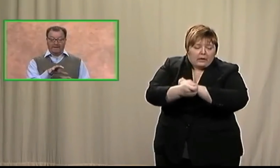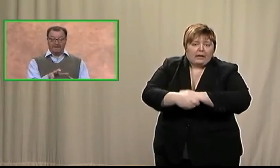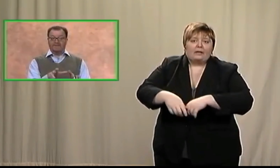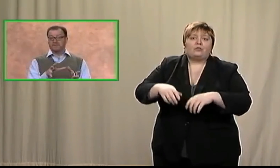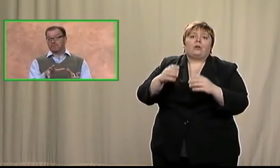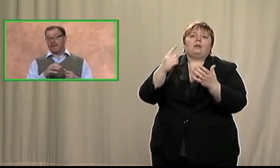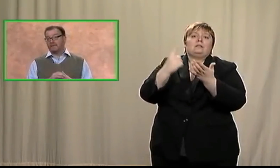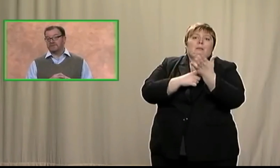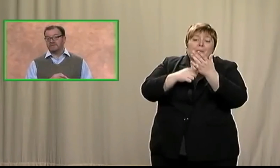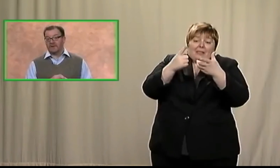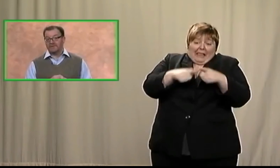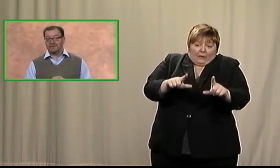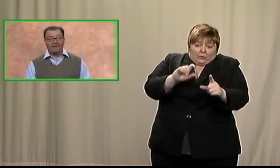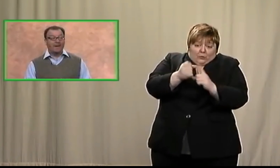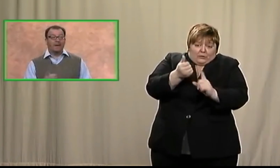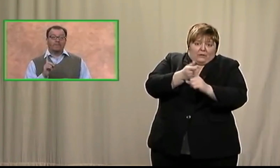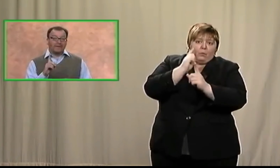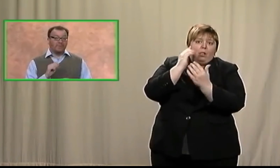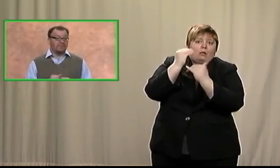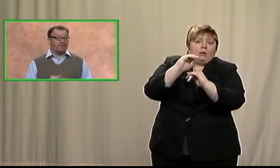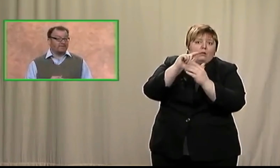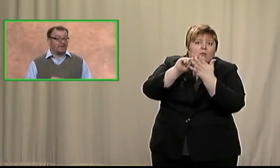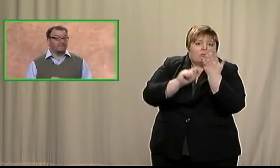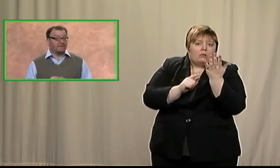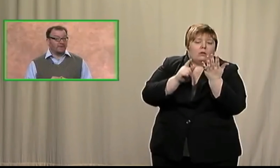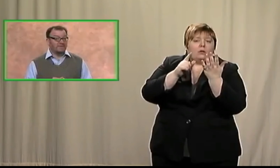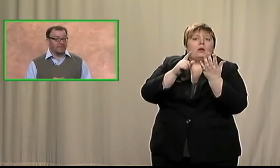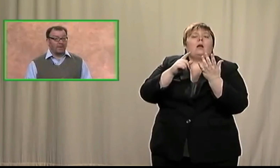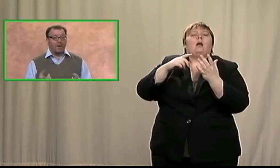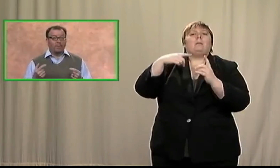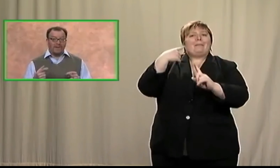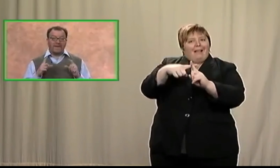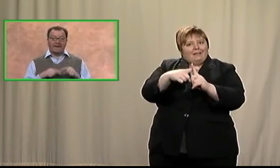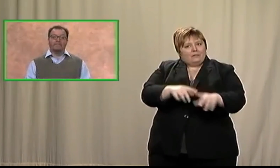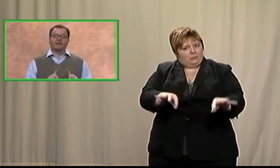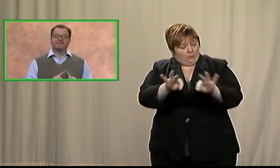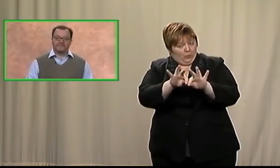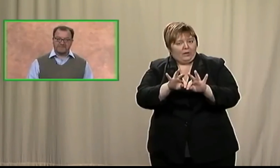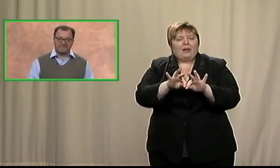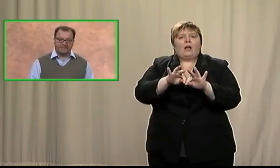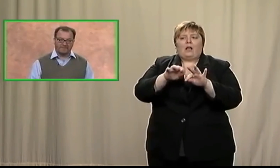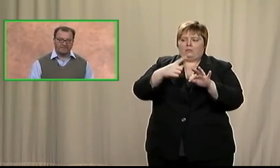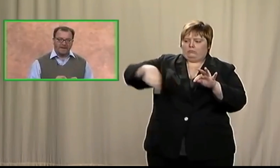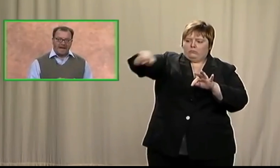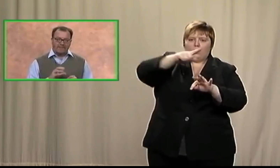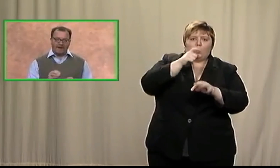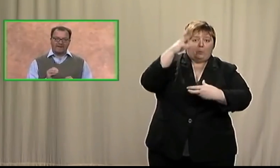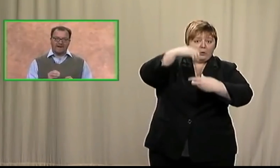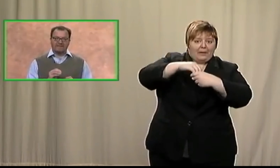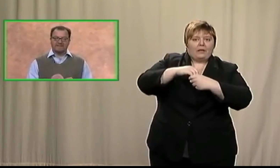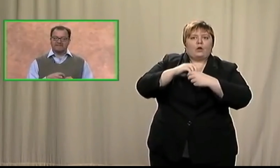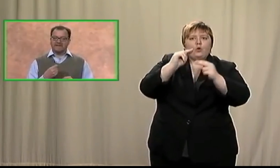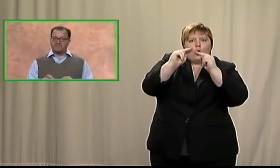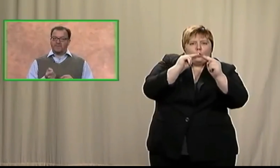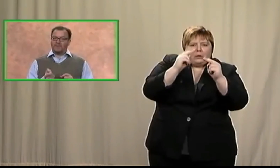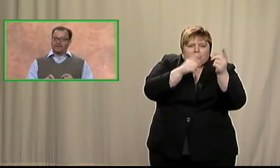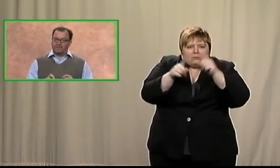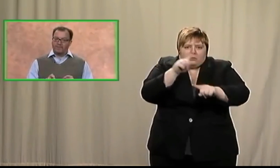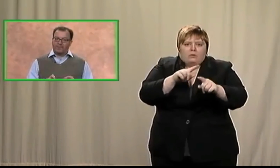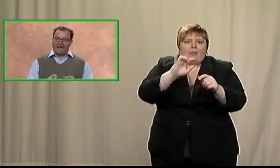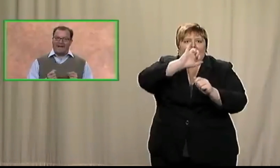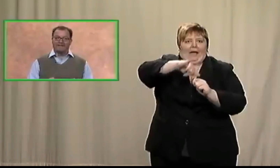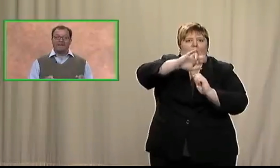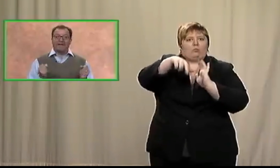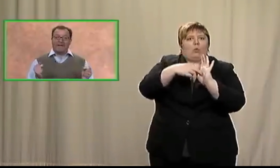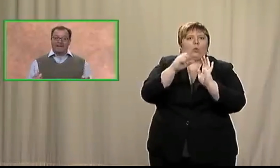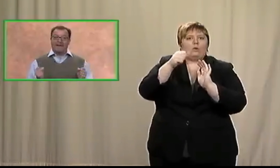the individual language situation, but crucially, it's also negotiable with and amongst the participants. And it recognizes the central role the